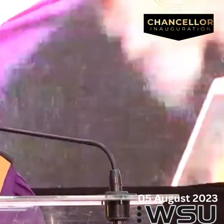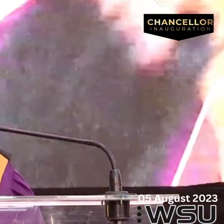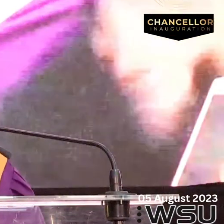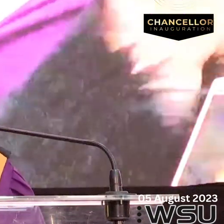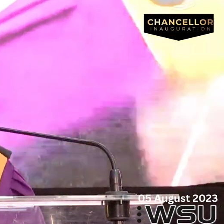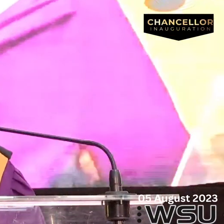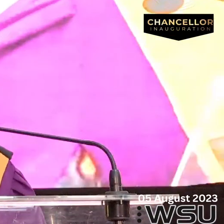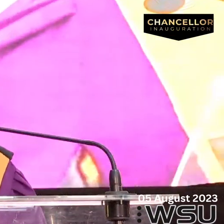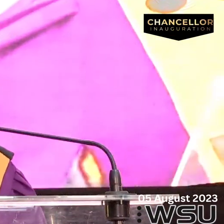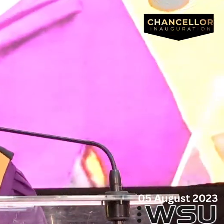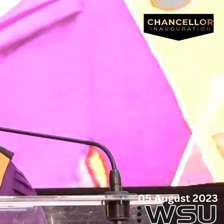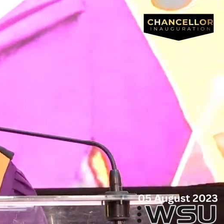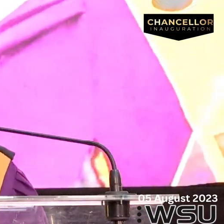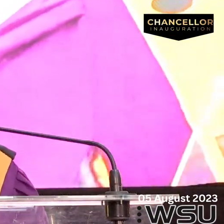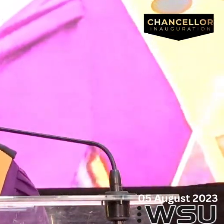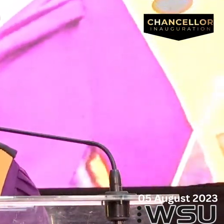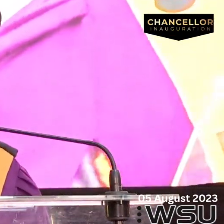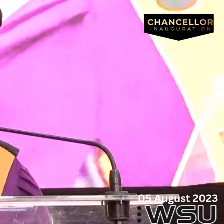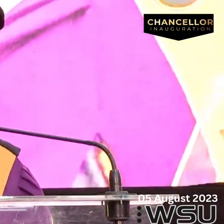the procession song was Nonkululeko.